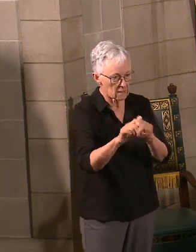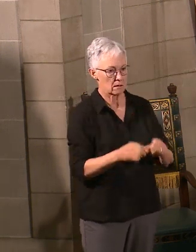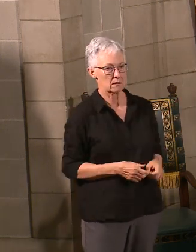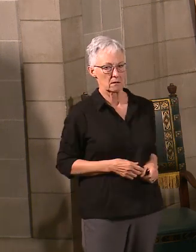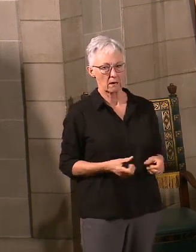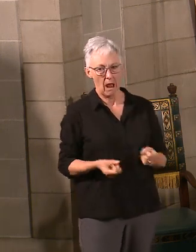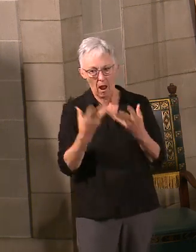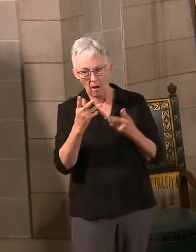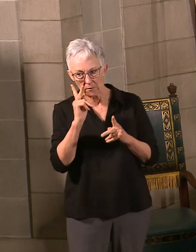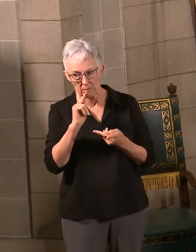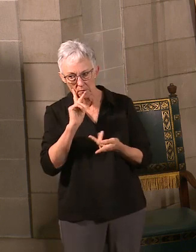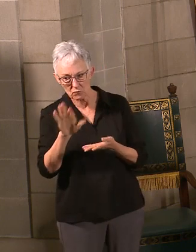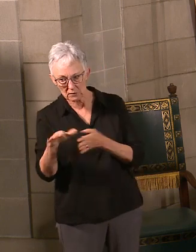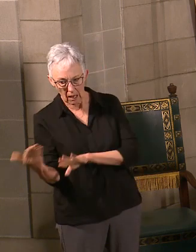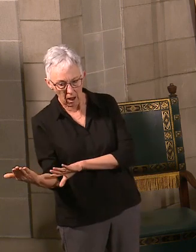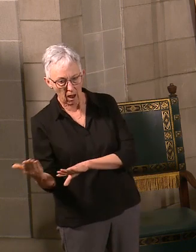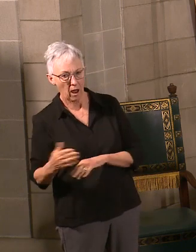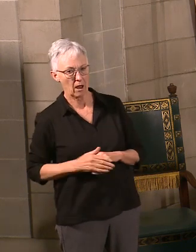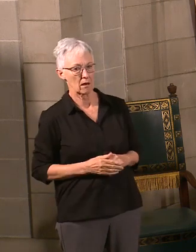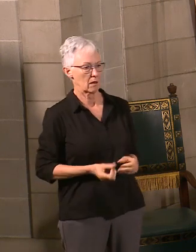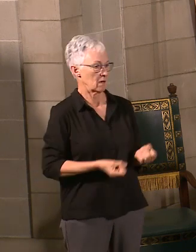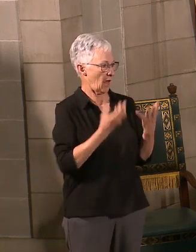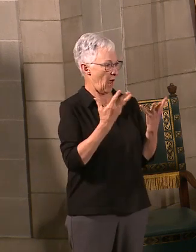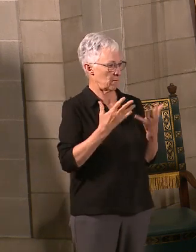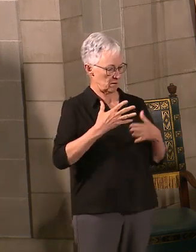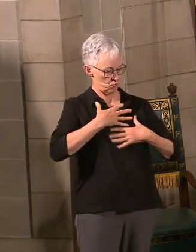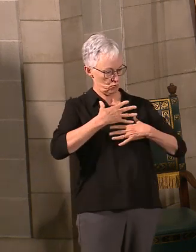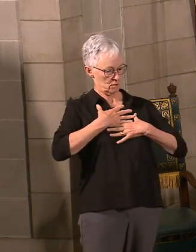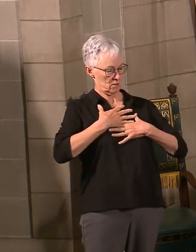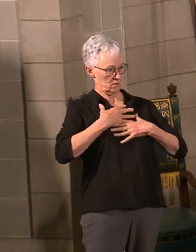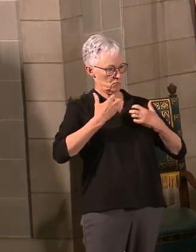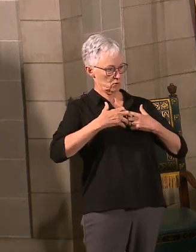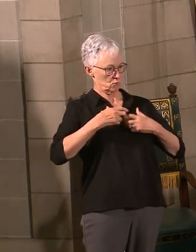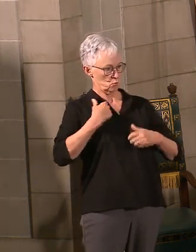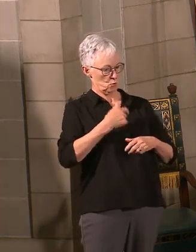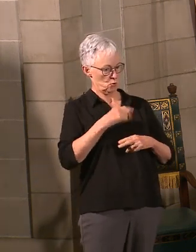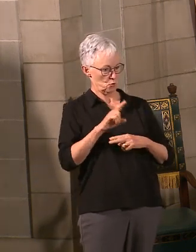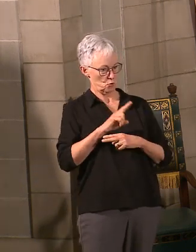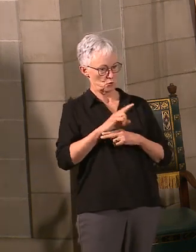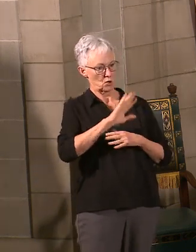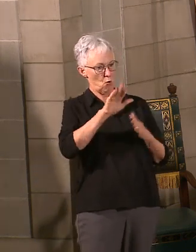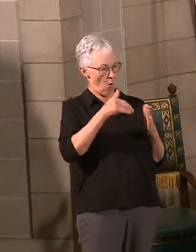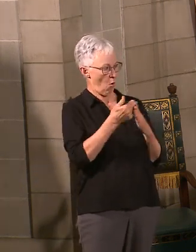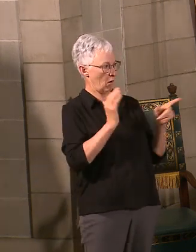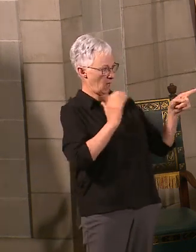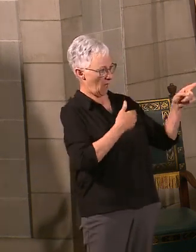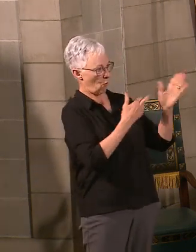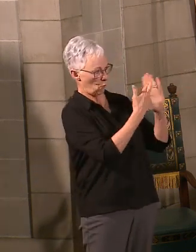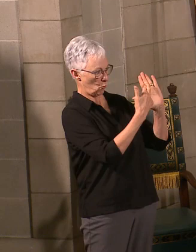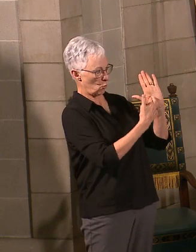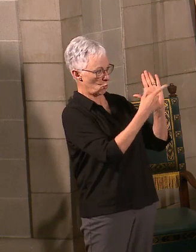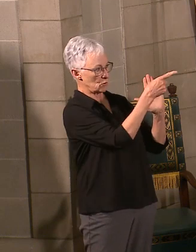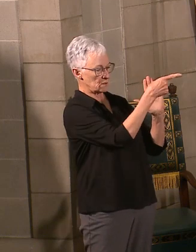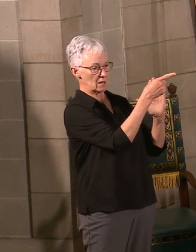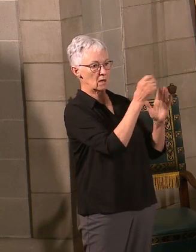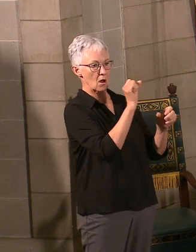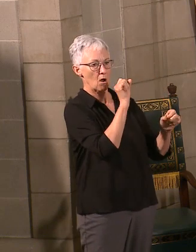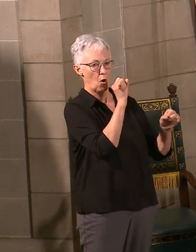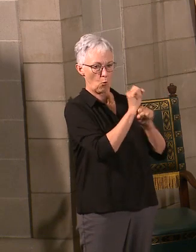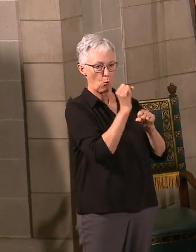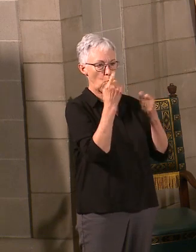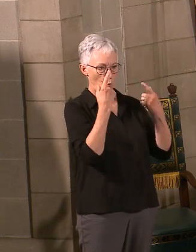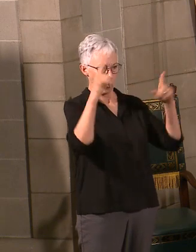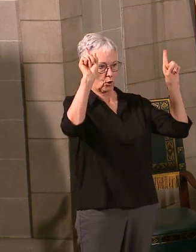we've had and how many ventilators we're using, all that what we're doing is working. Andrew. No,